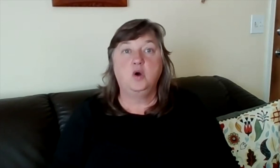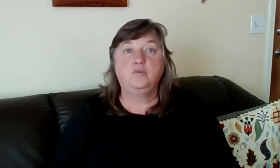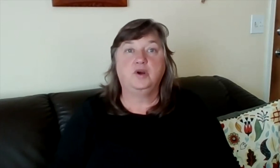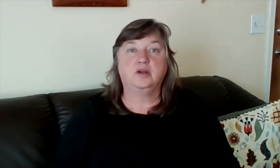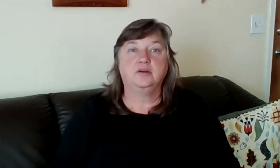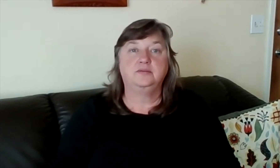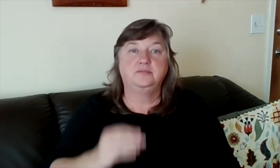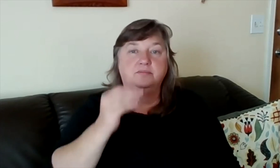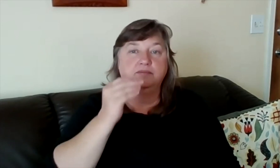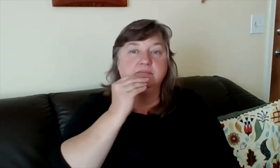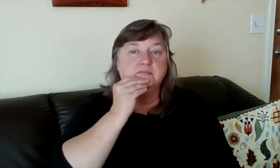Homework.